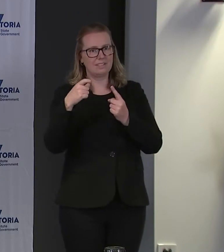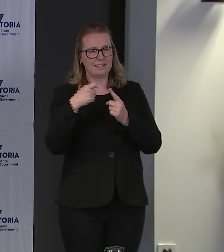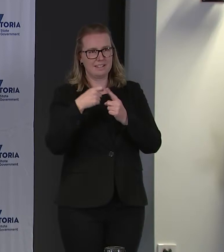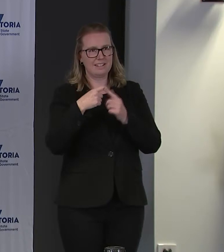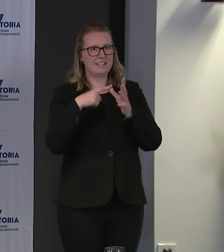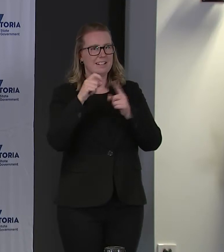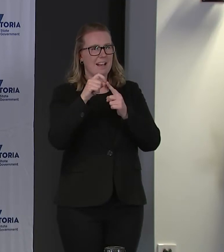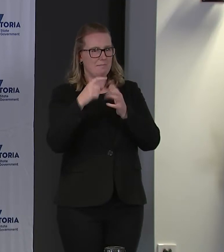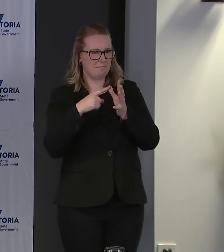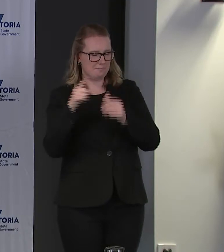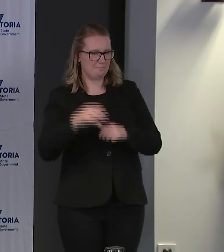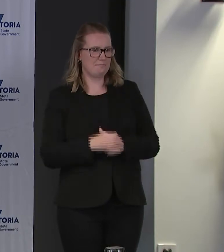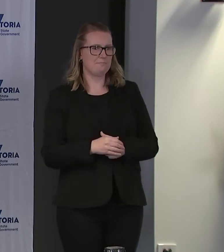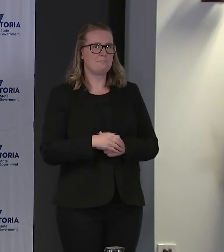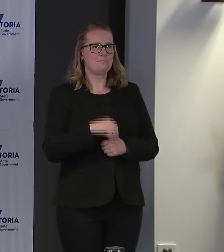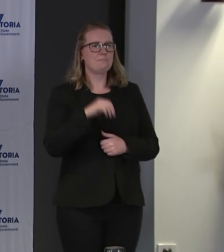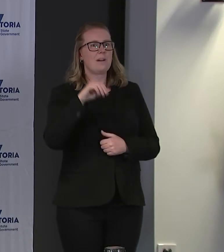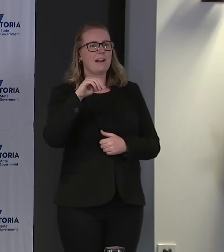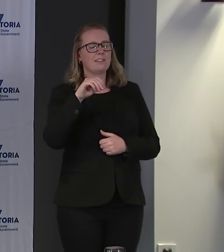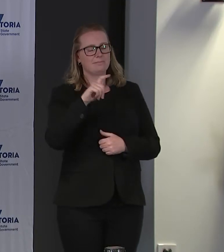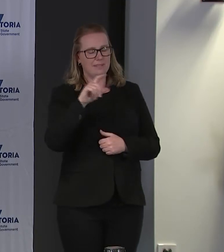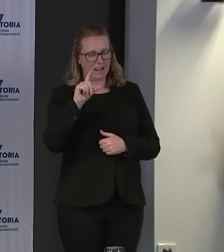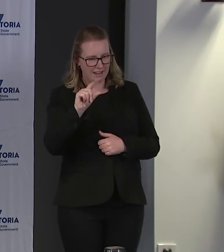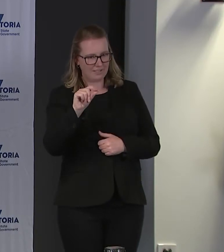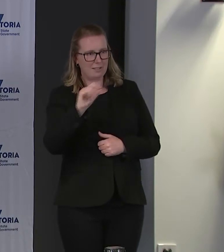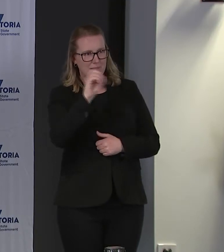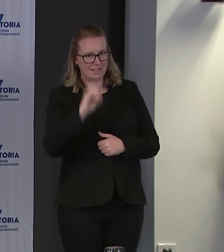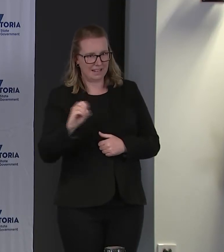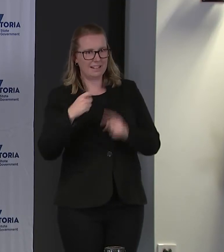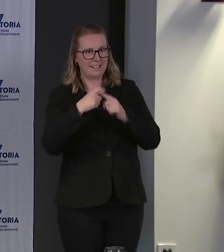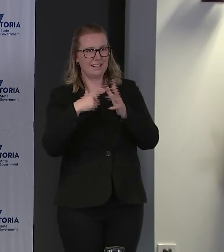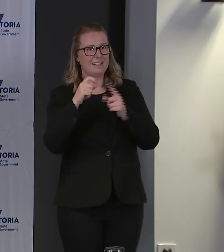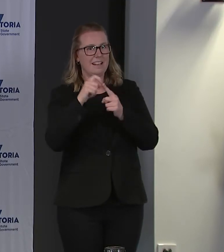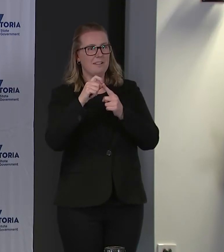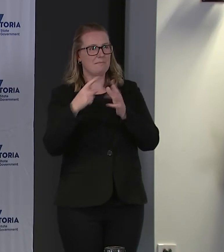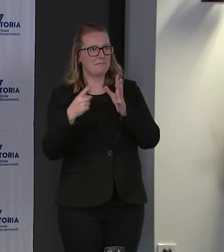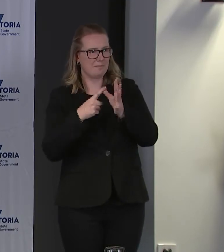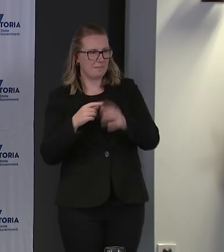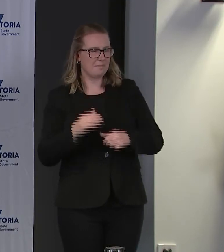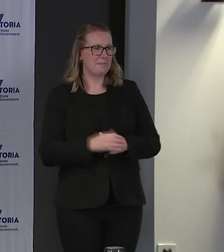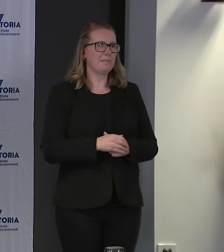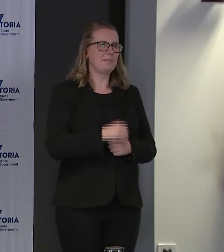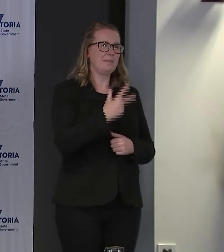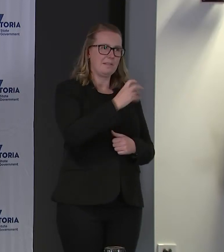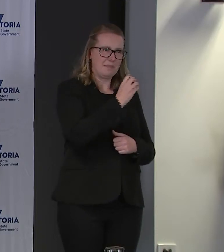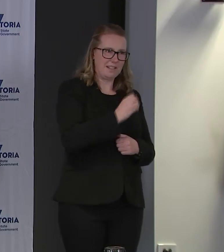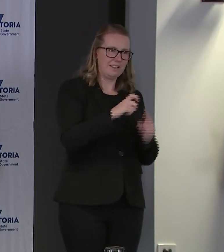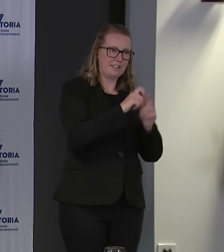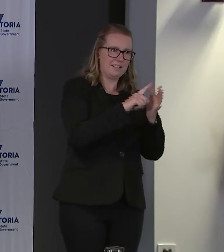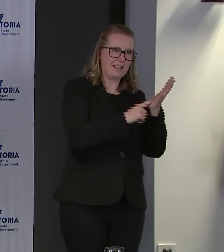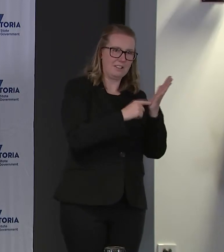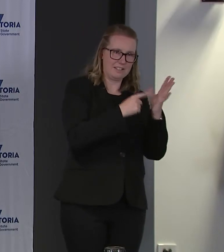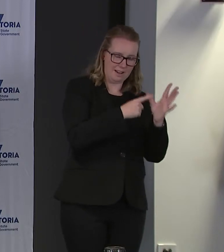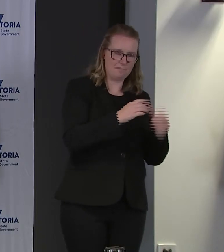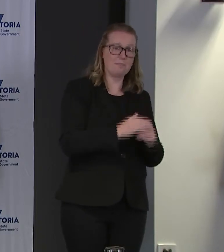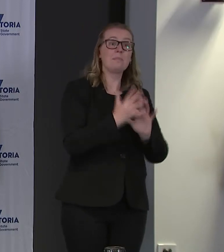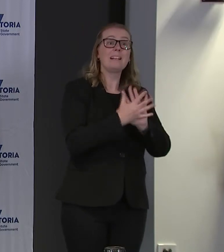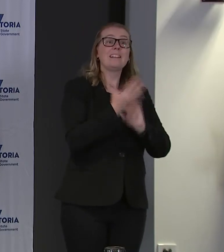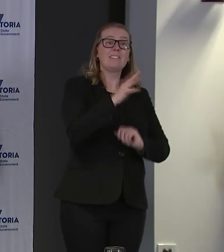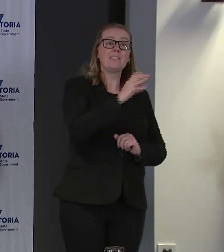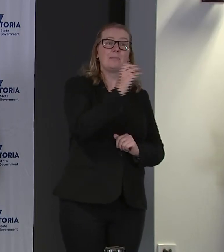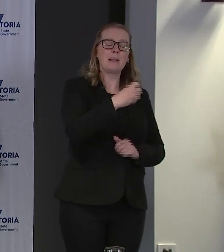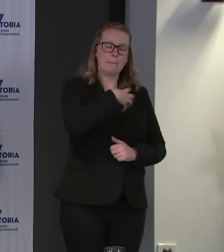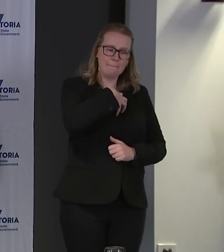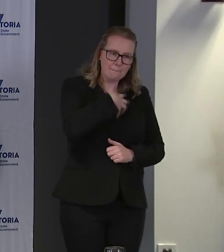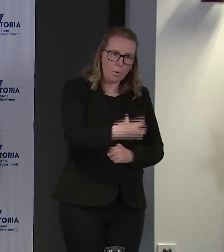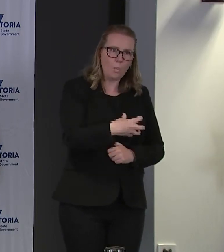UK variant, 11% for Kappa, and 12% for Delta, so about 50% more infectious. Does that mean that the usual measures